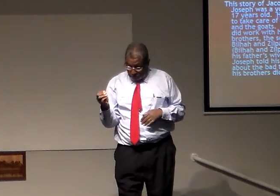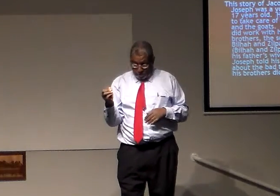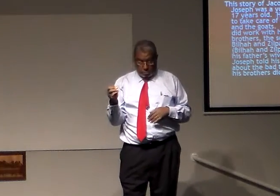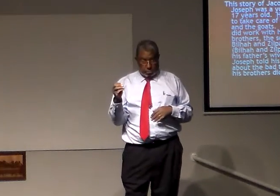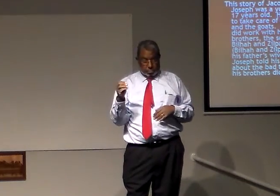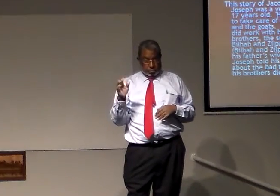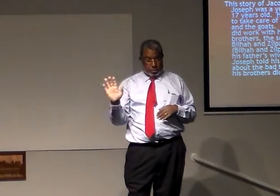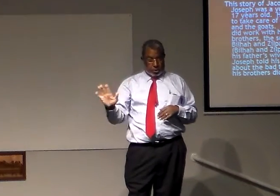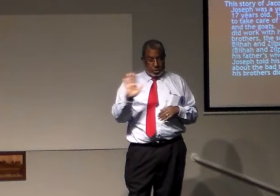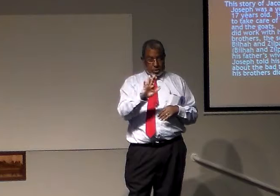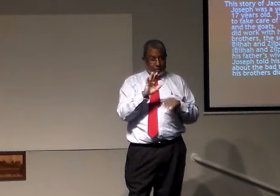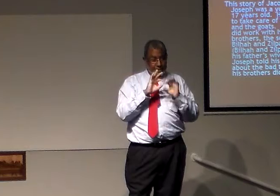And